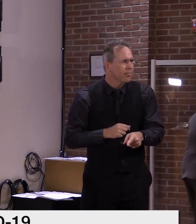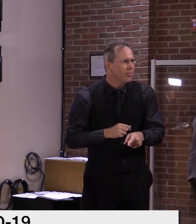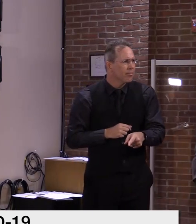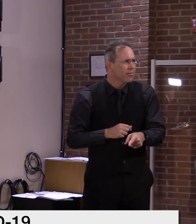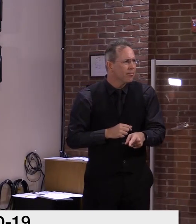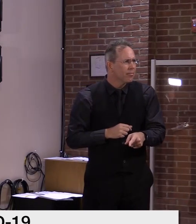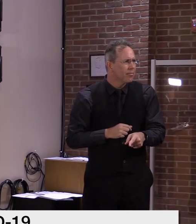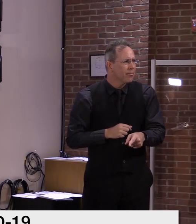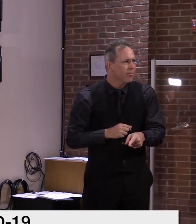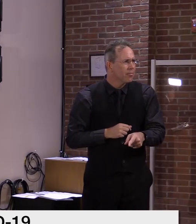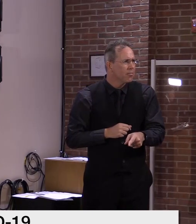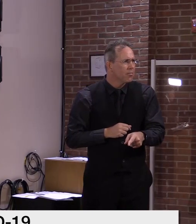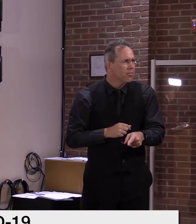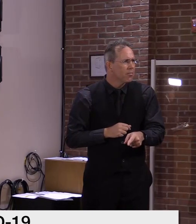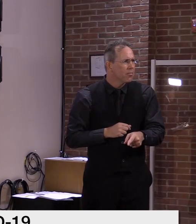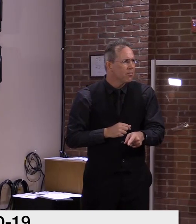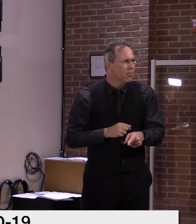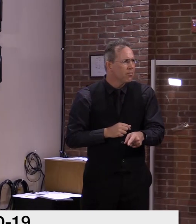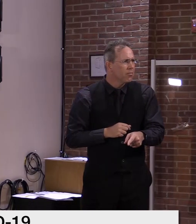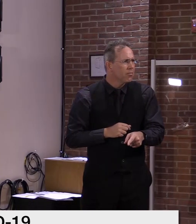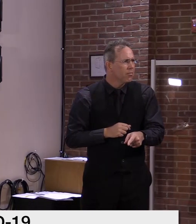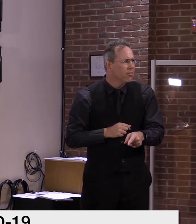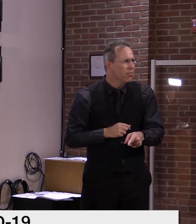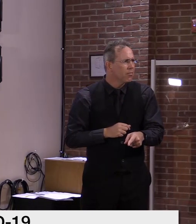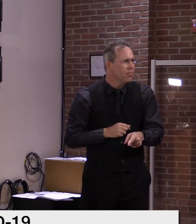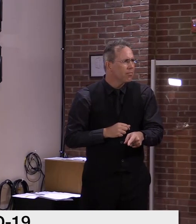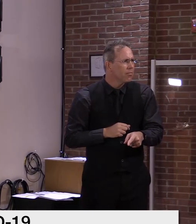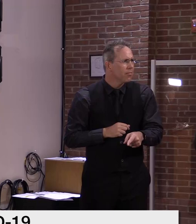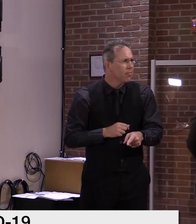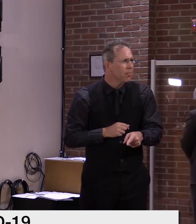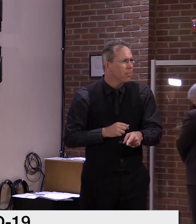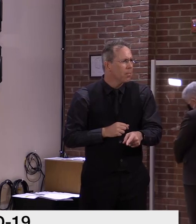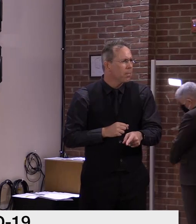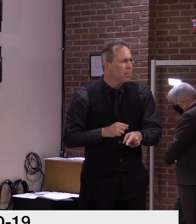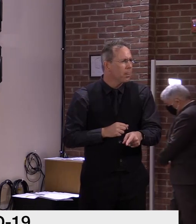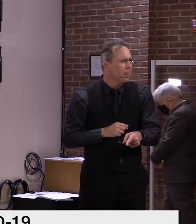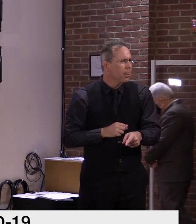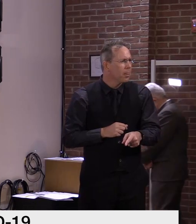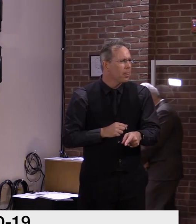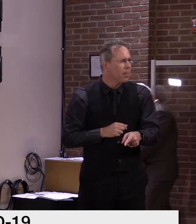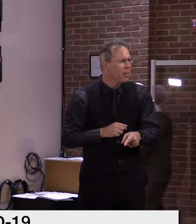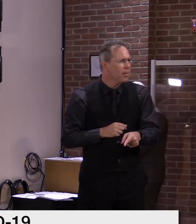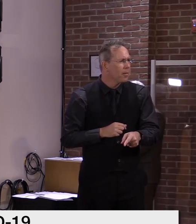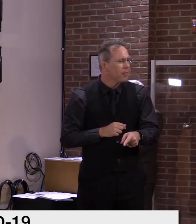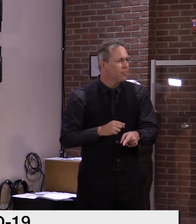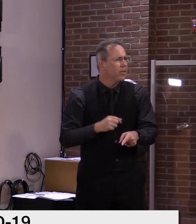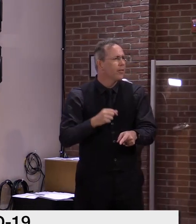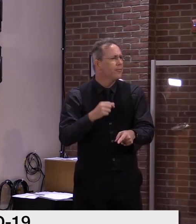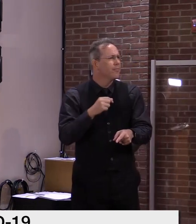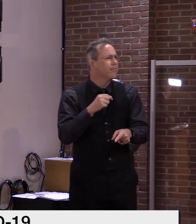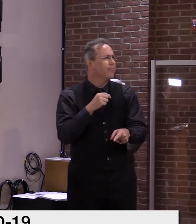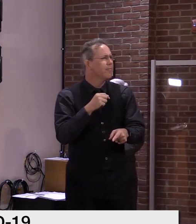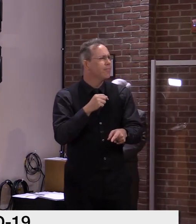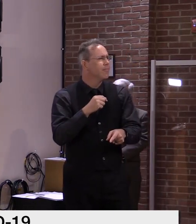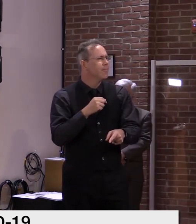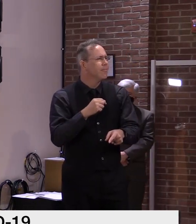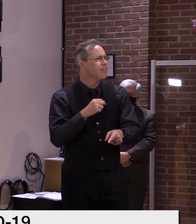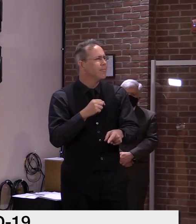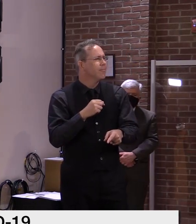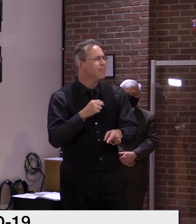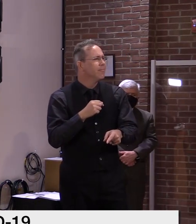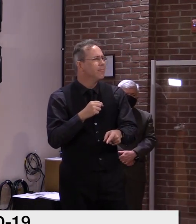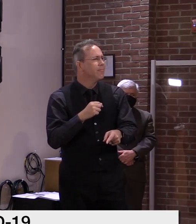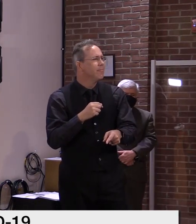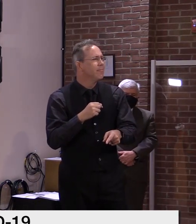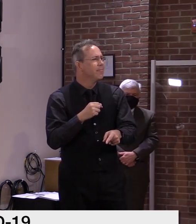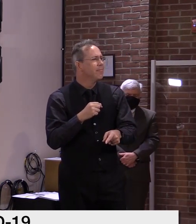he gotten a chance to ask his question? Yeah, he messaged me saying his question had already been answered, so. Oh, okay, no problem. Just, you